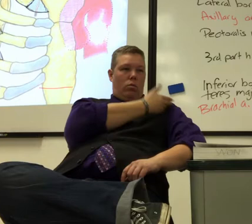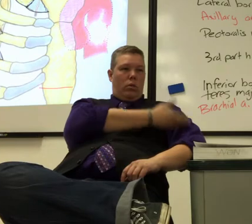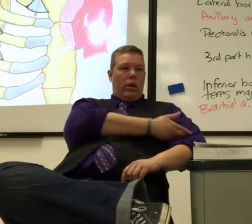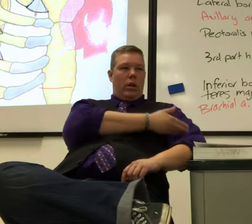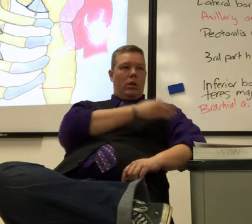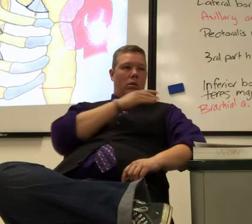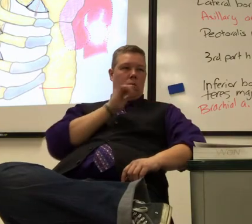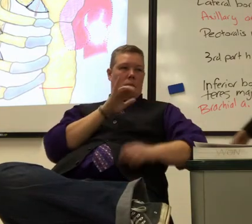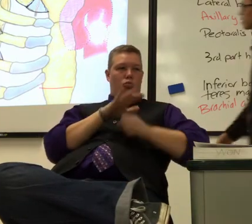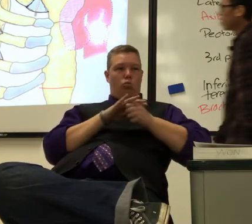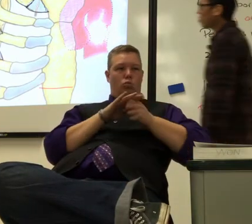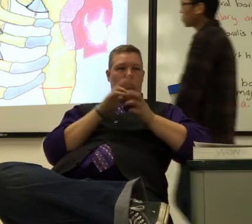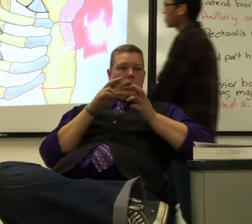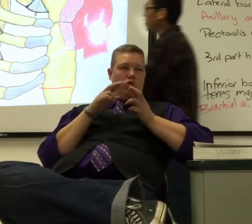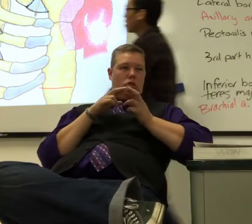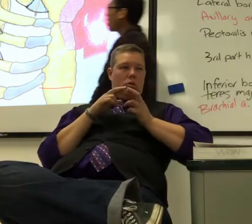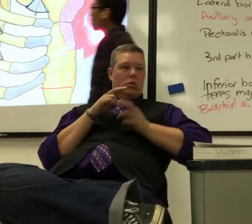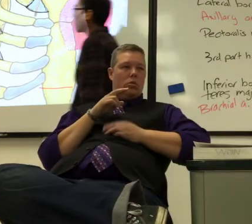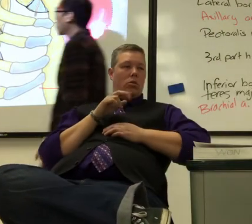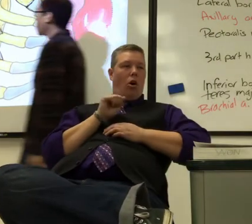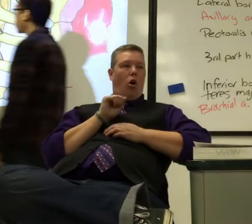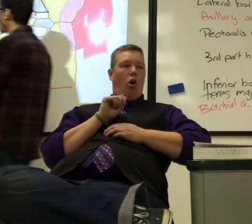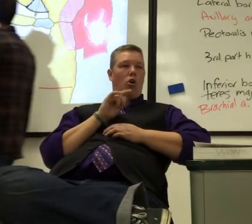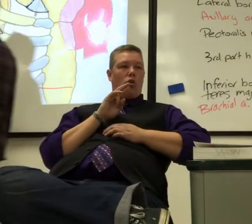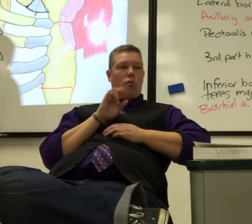artery of the arm.